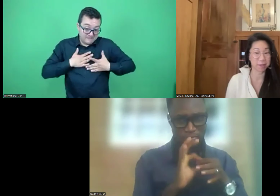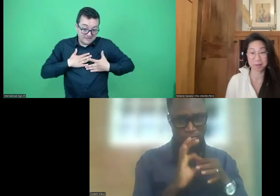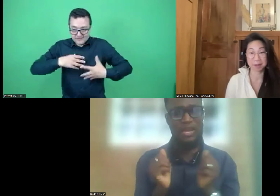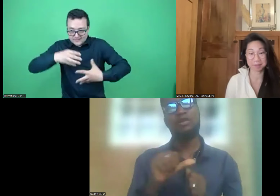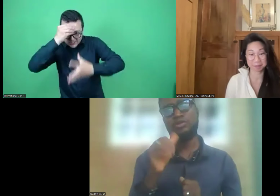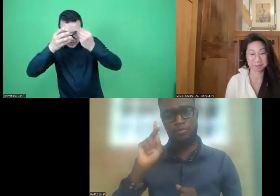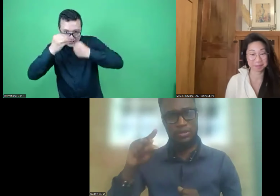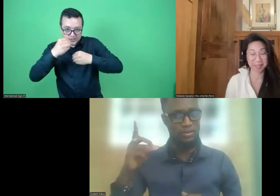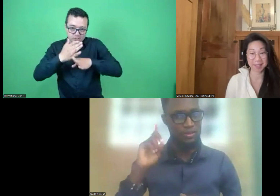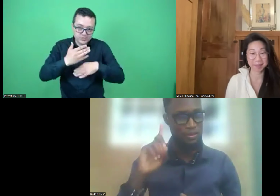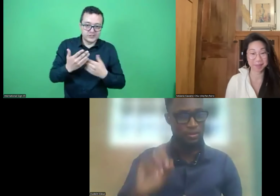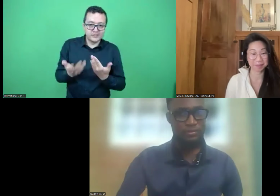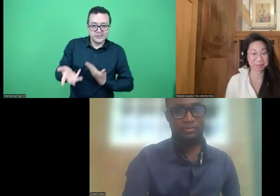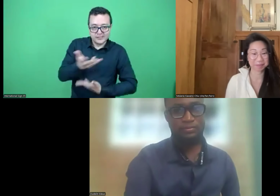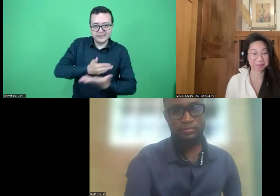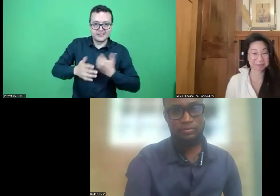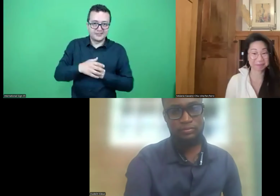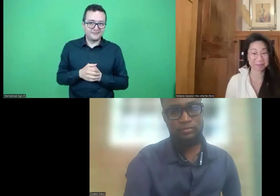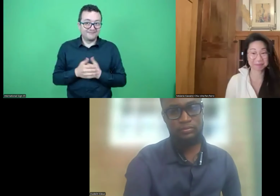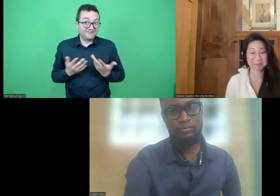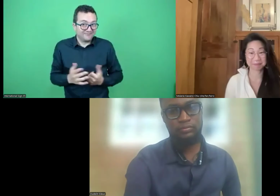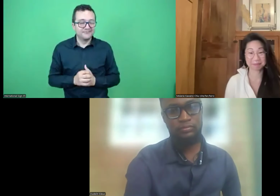to Pedro now. Thank you.